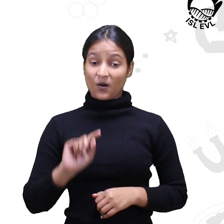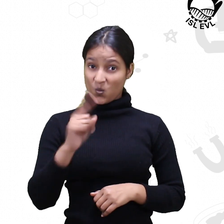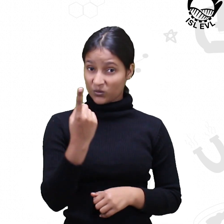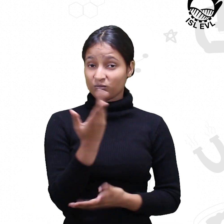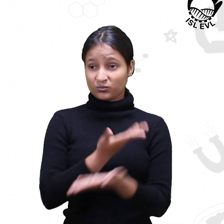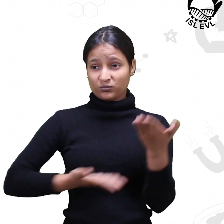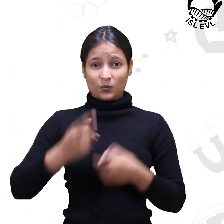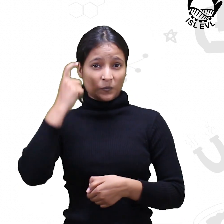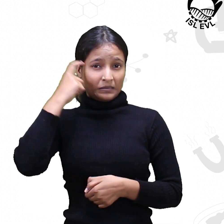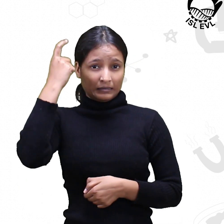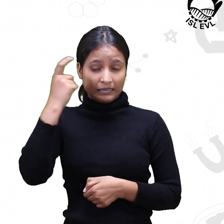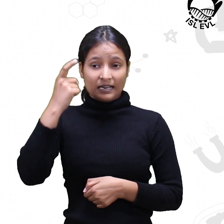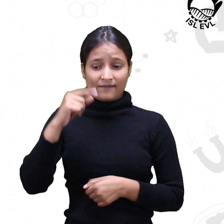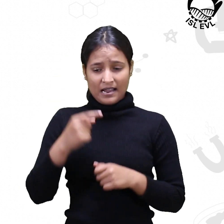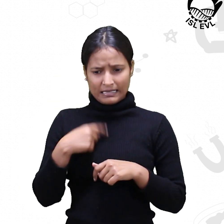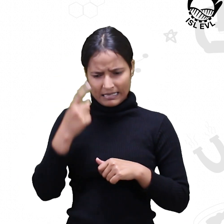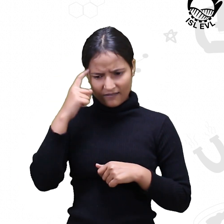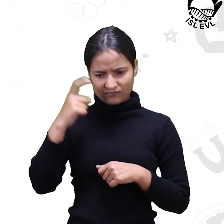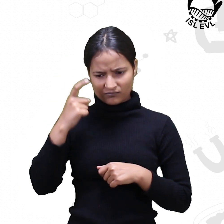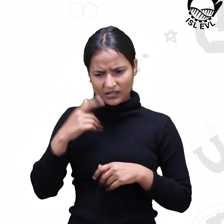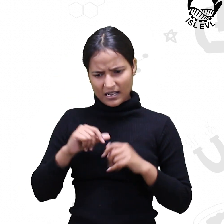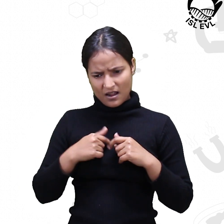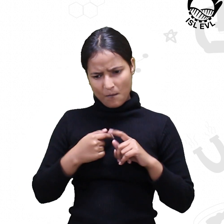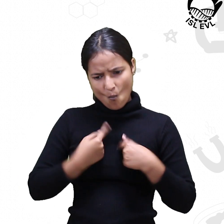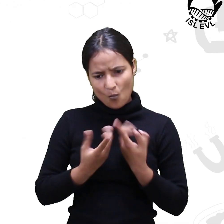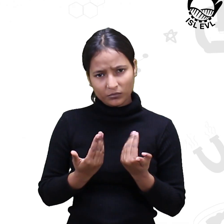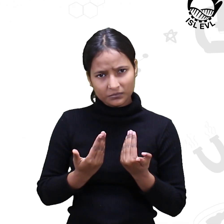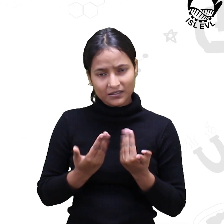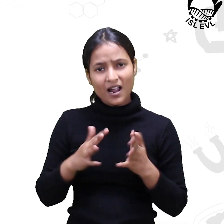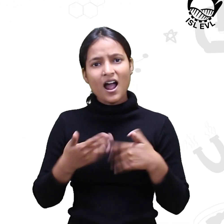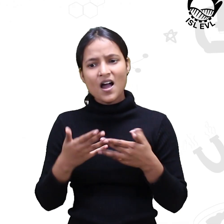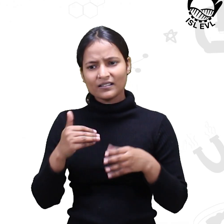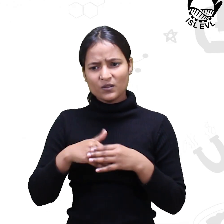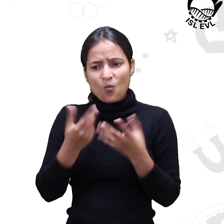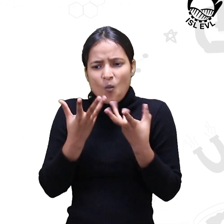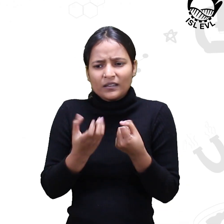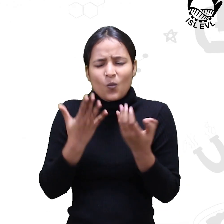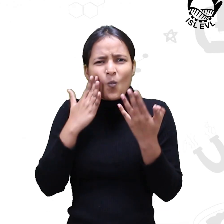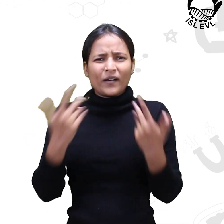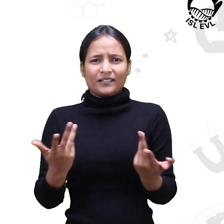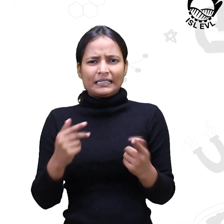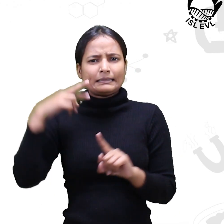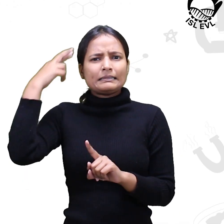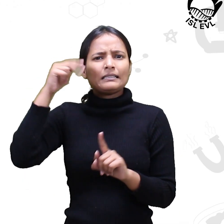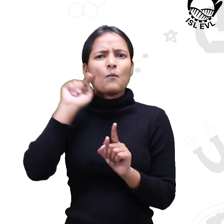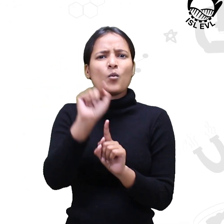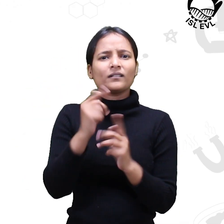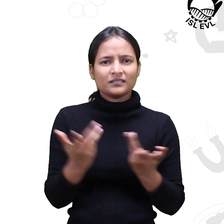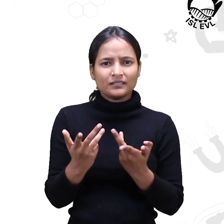First, you need to think why you want to get into IIT. If building things is something that excites you, then you must come